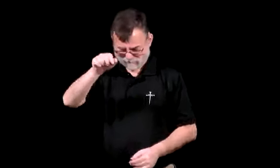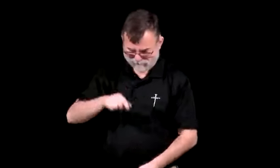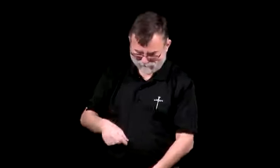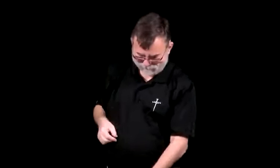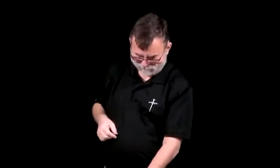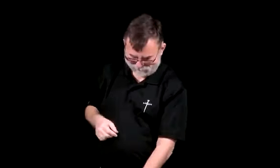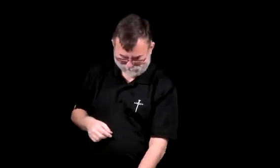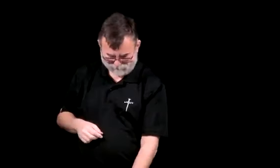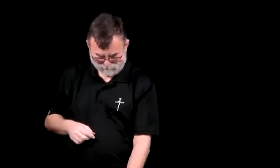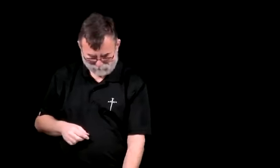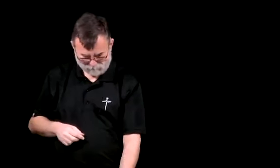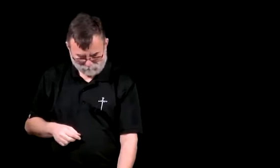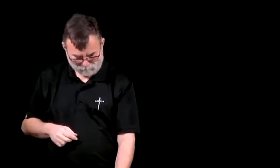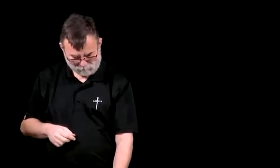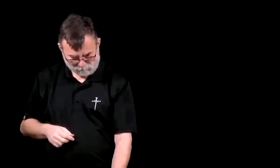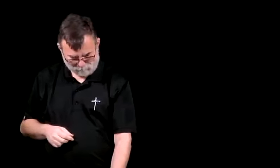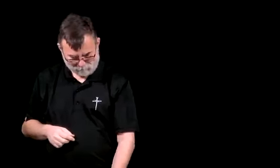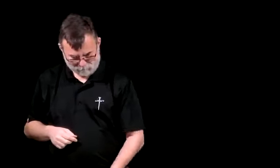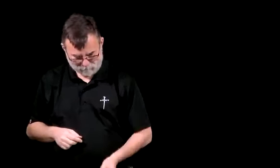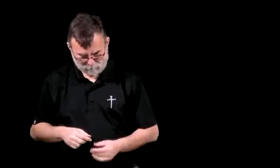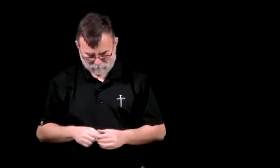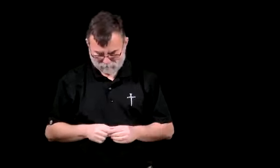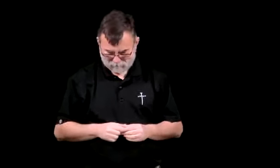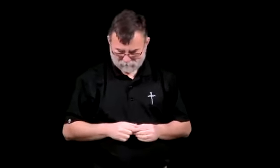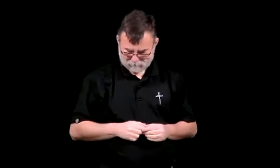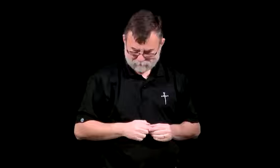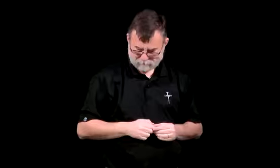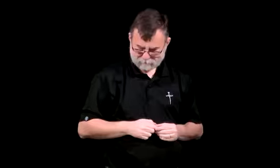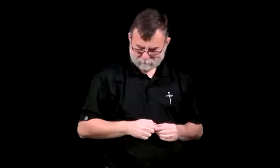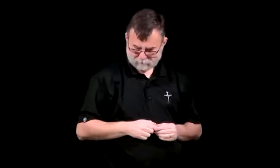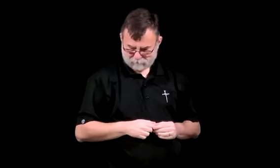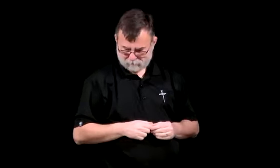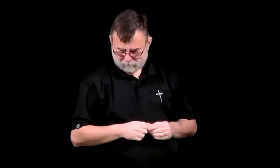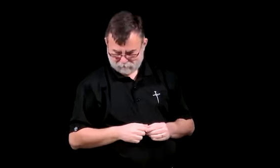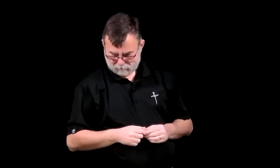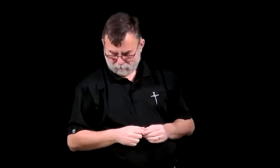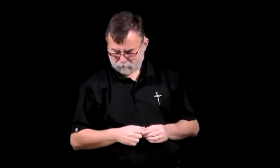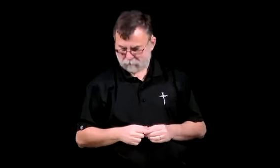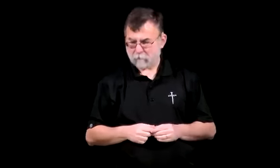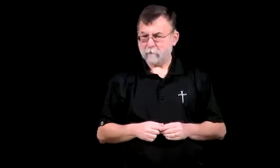We have a couple people who were, one person was cheering for Green Bay on the live stream.